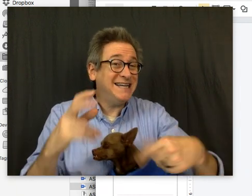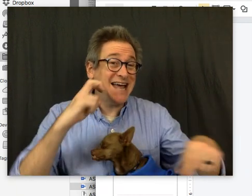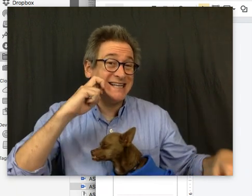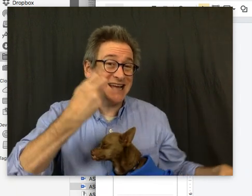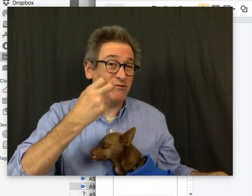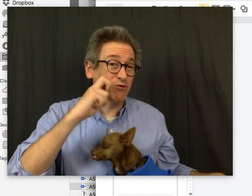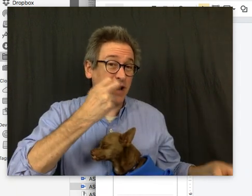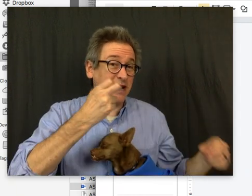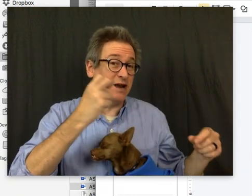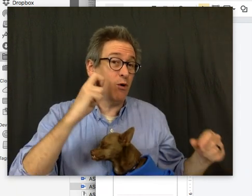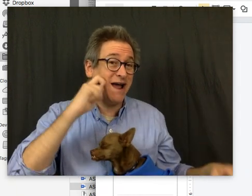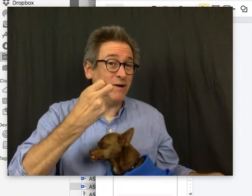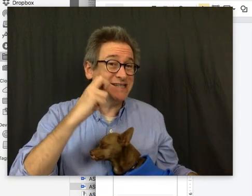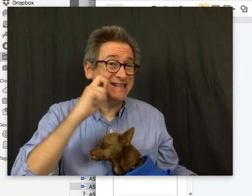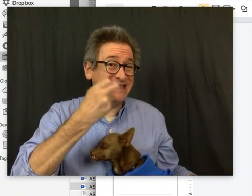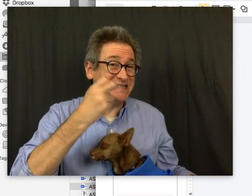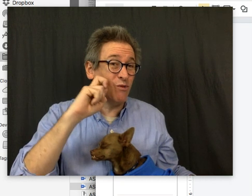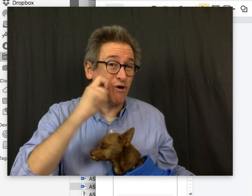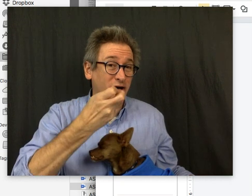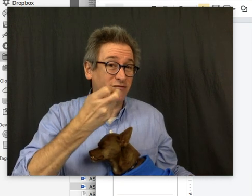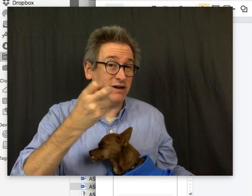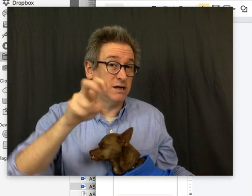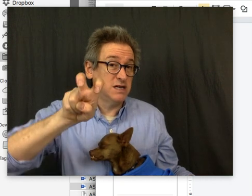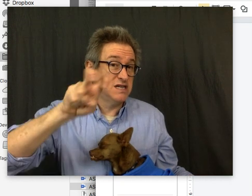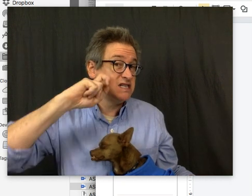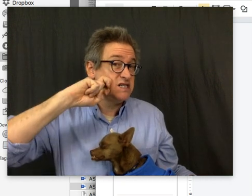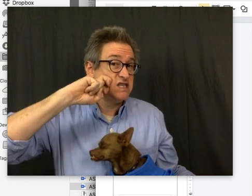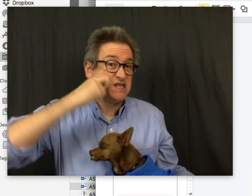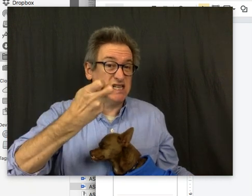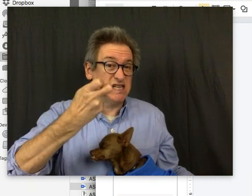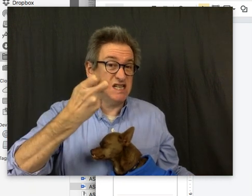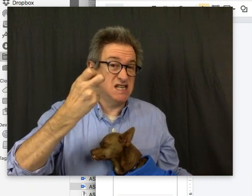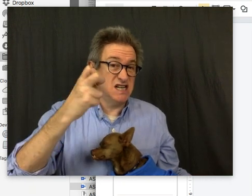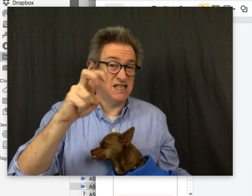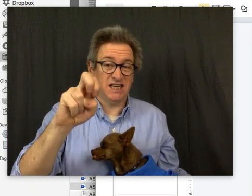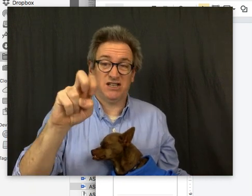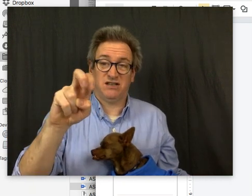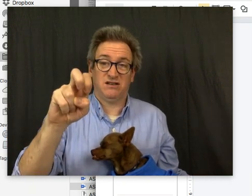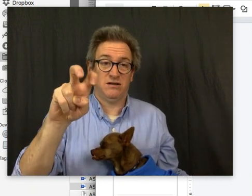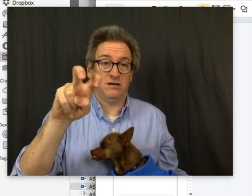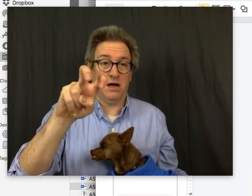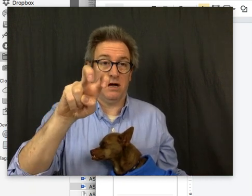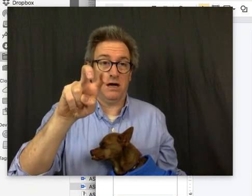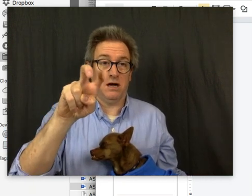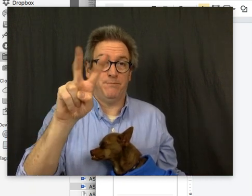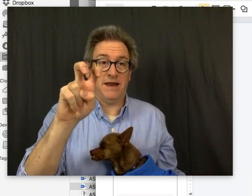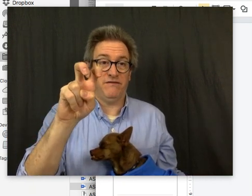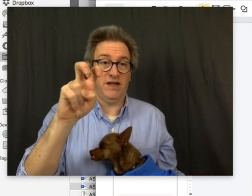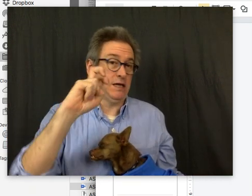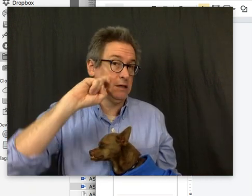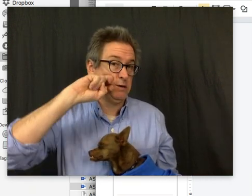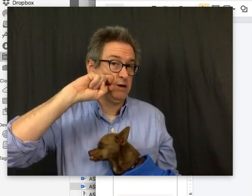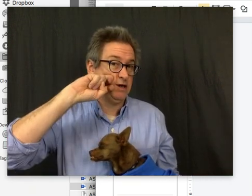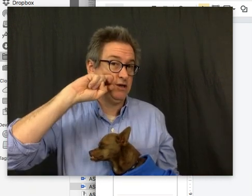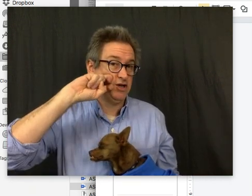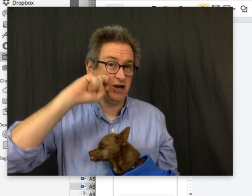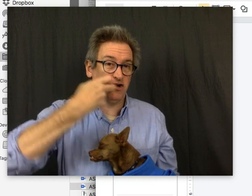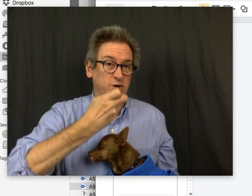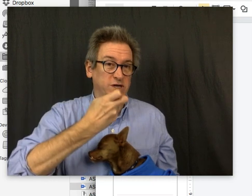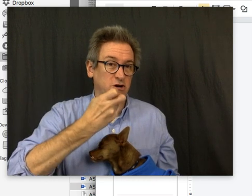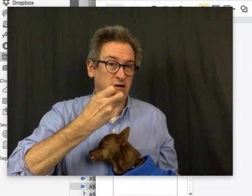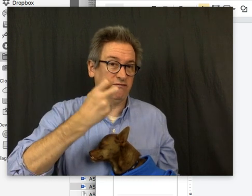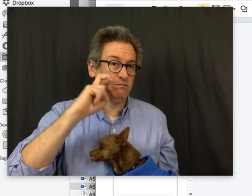I tend to sign rude, and in Ohio I see this more often. It's like a bent V in the